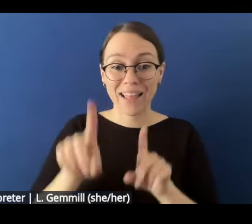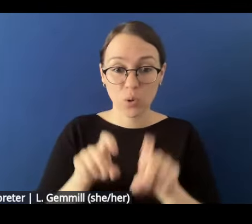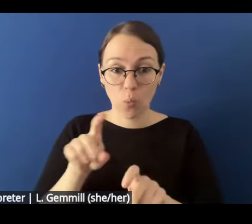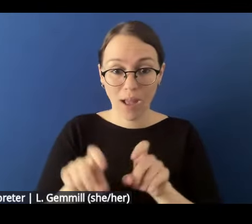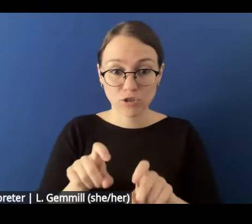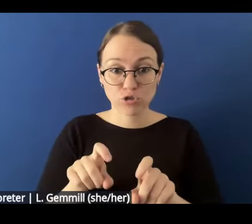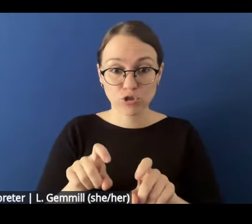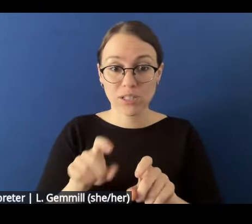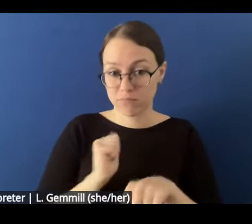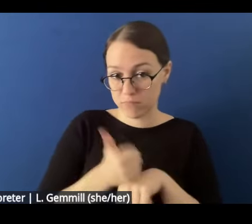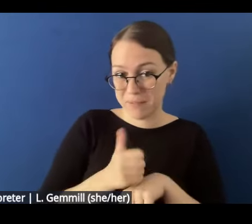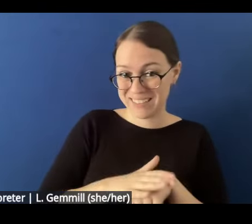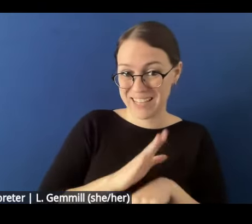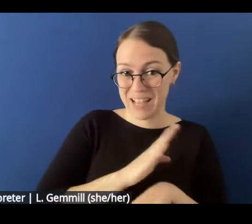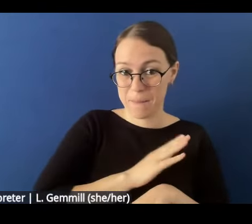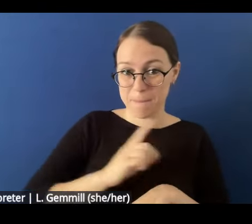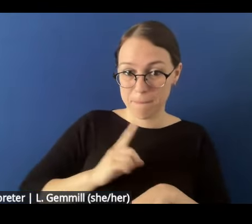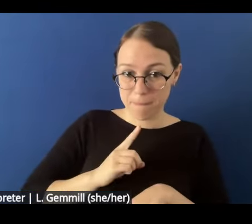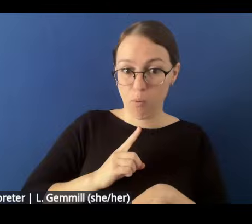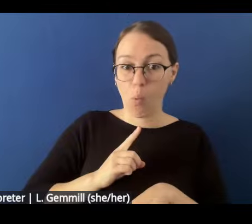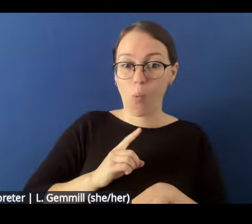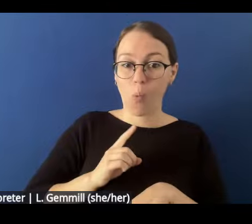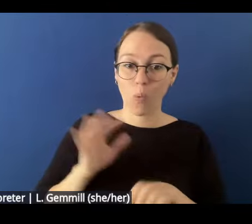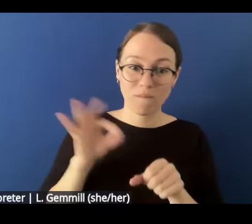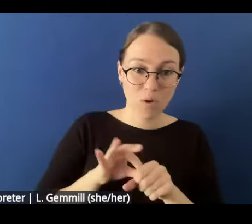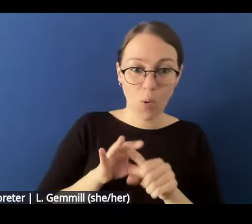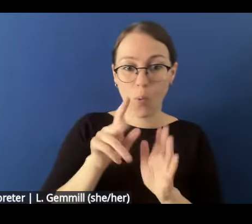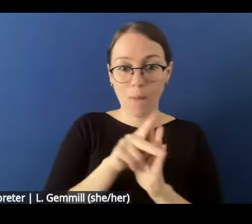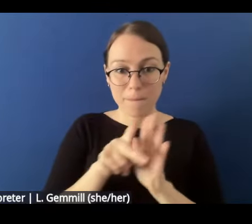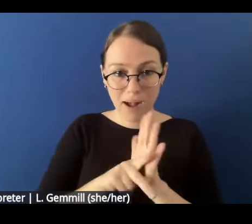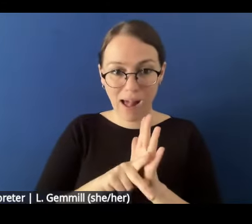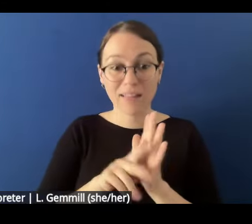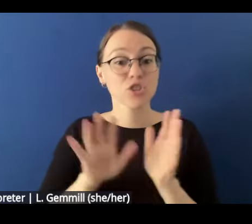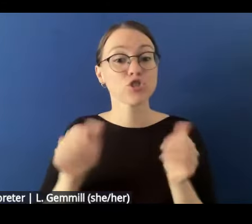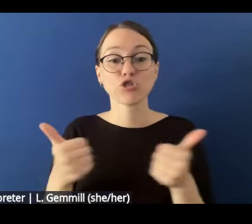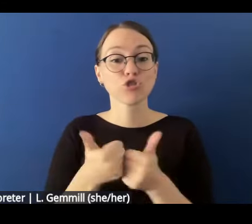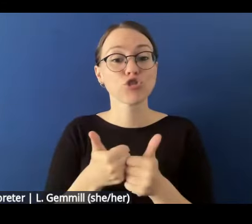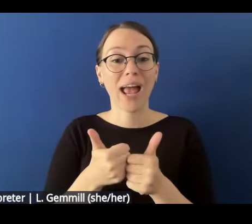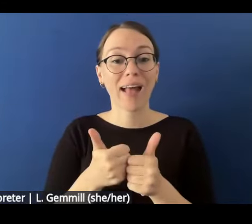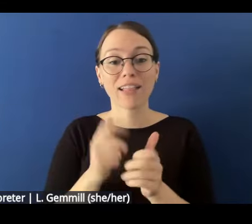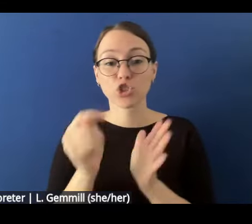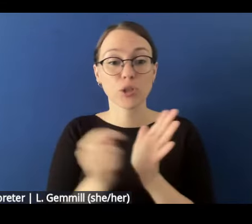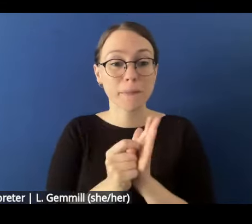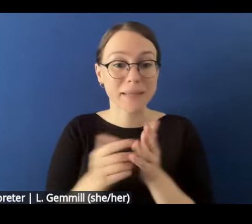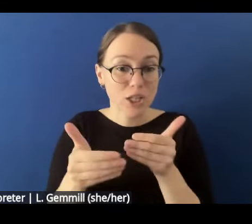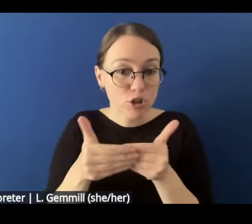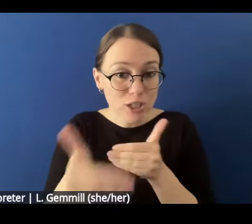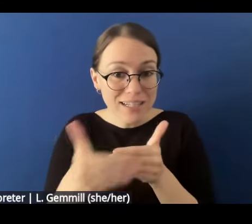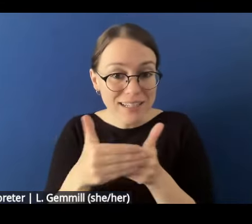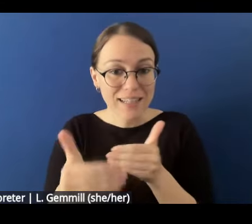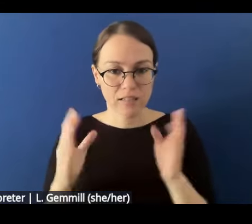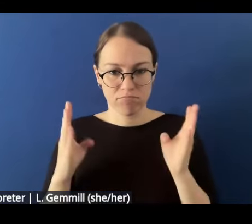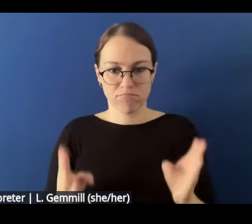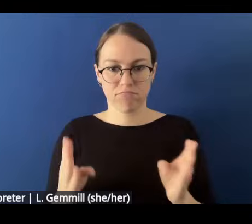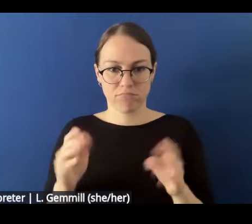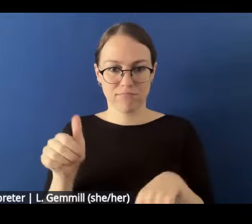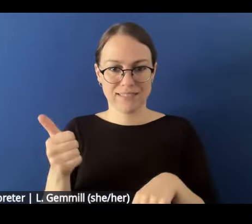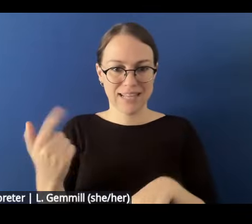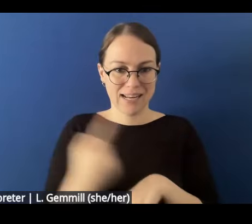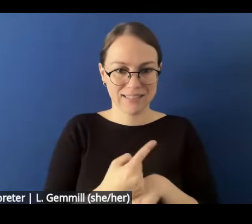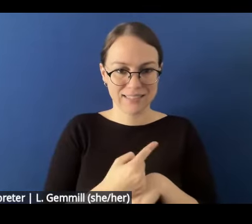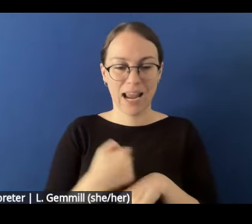That is a board policy for a variety of reasons. We had discussed several years ago about whether to change that or not. At this time,